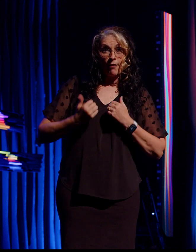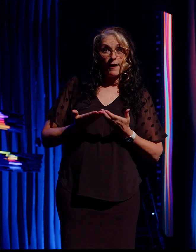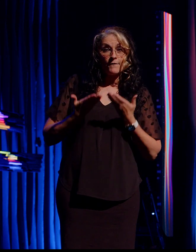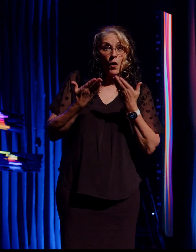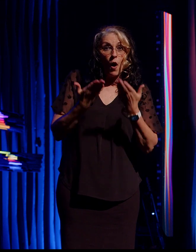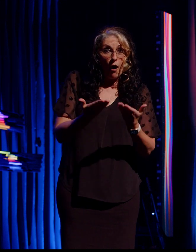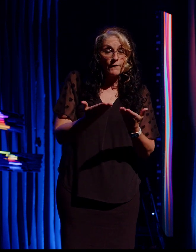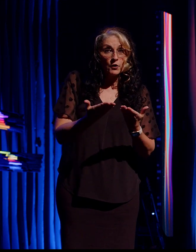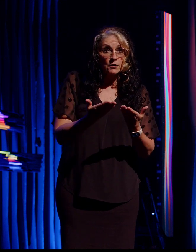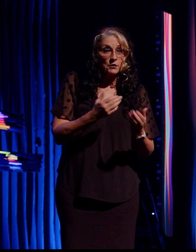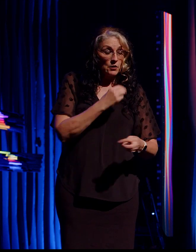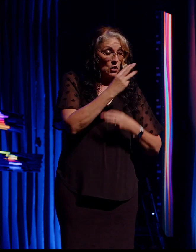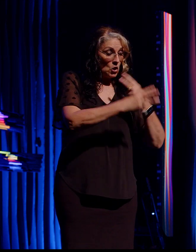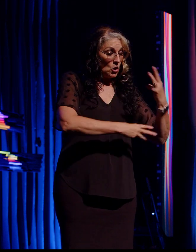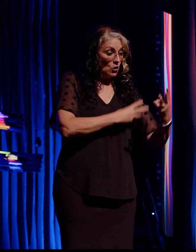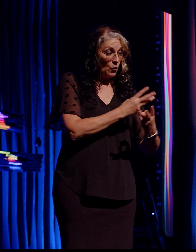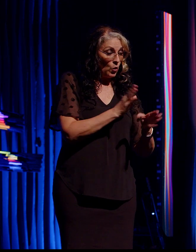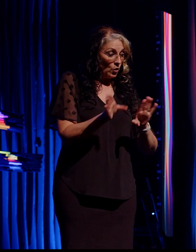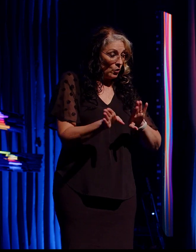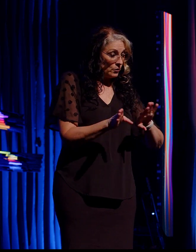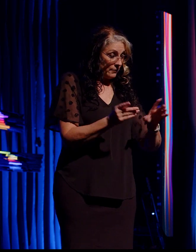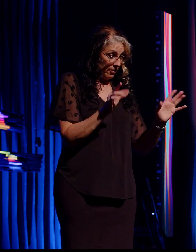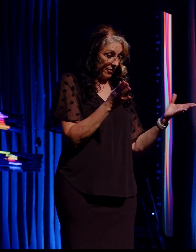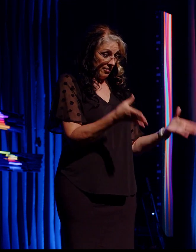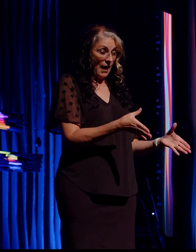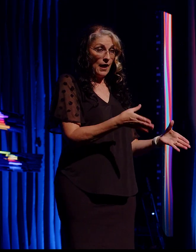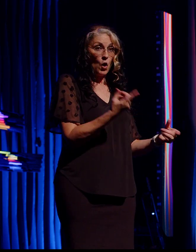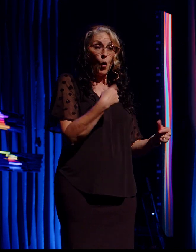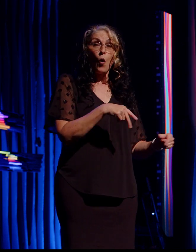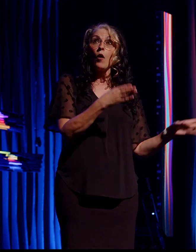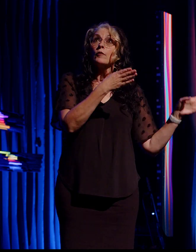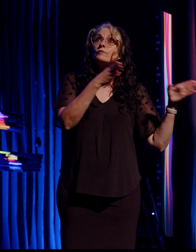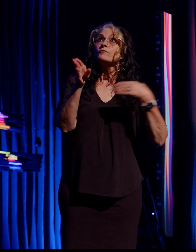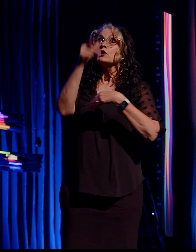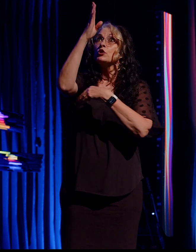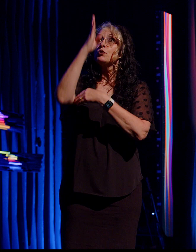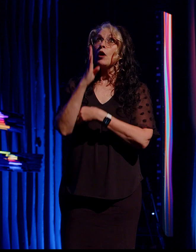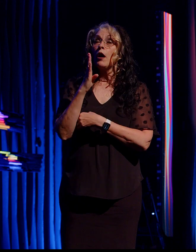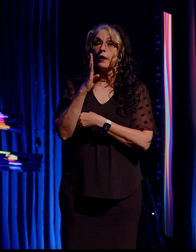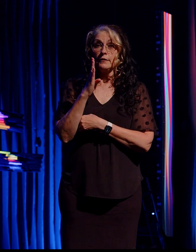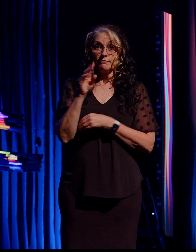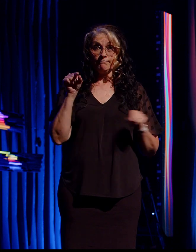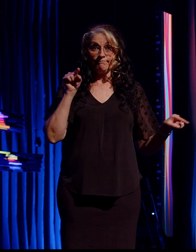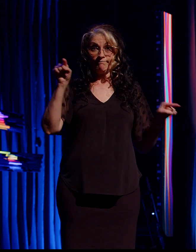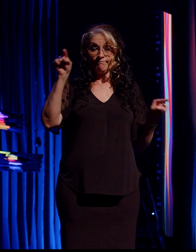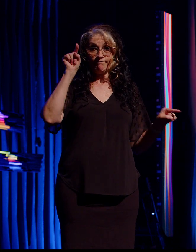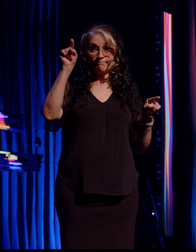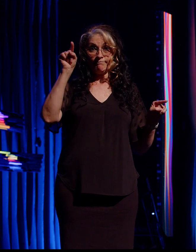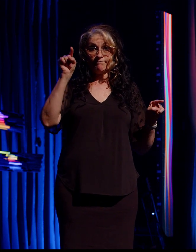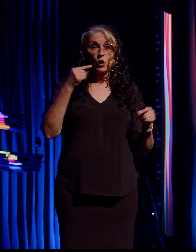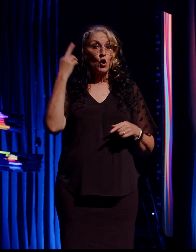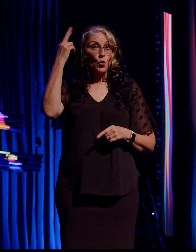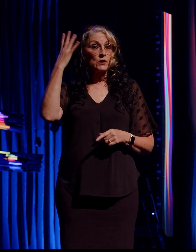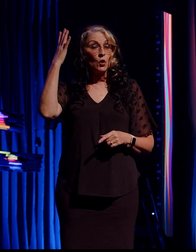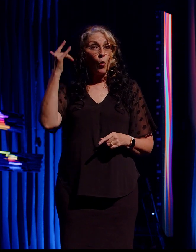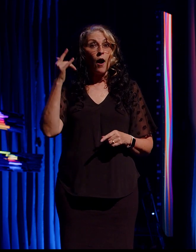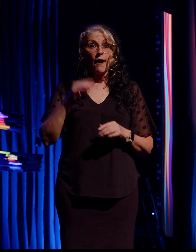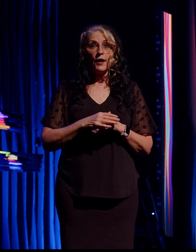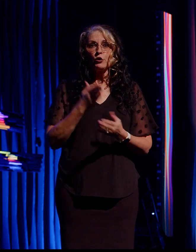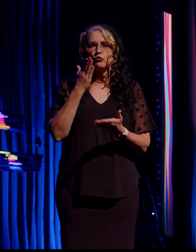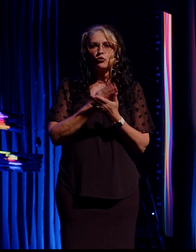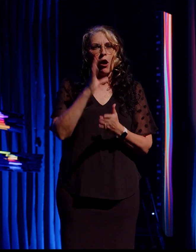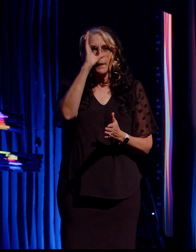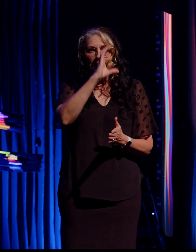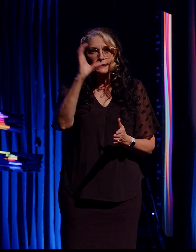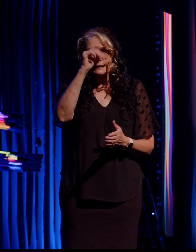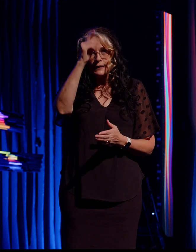offer, or you're looking for the treasure of fearing God and how you honor him each step along the way. And the only reason why you'll stop seeking God